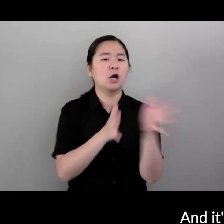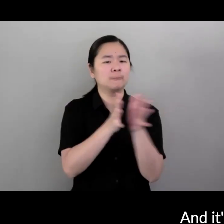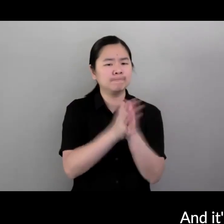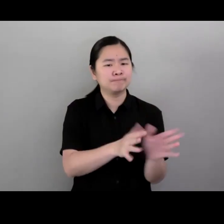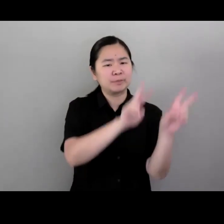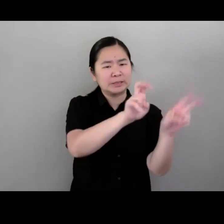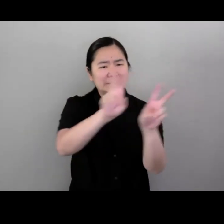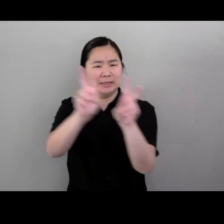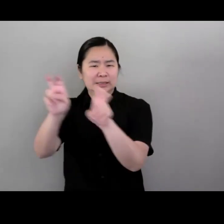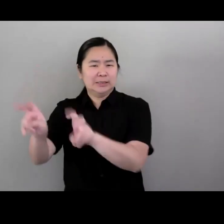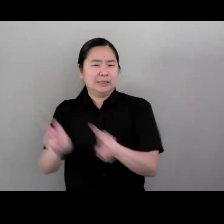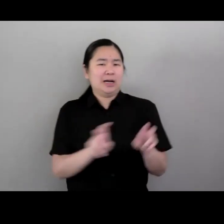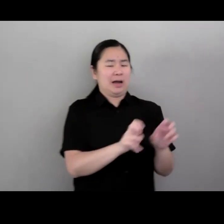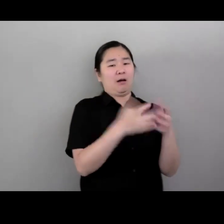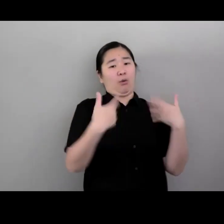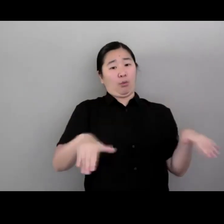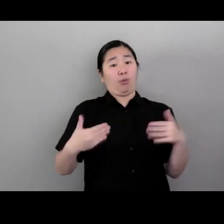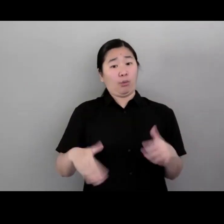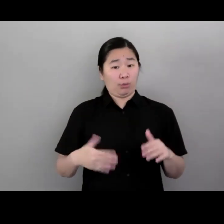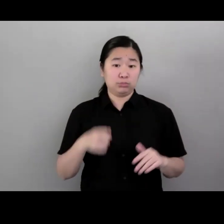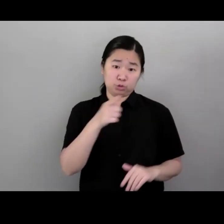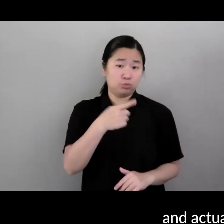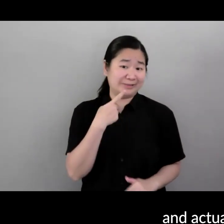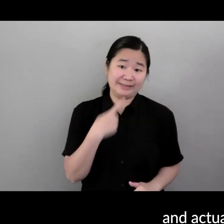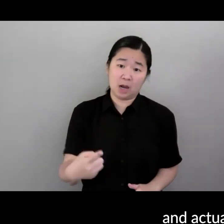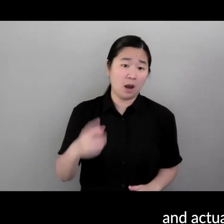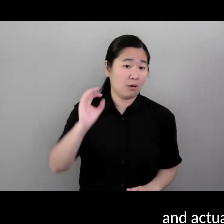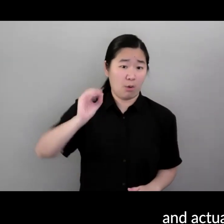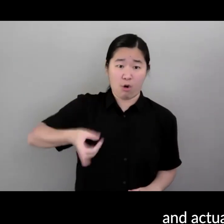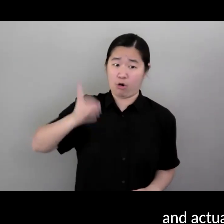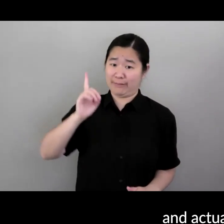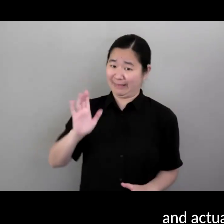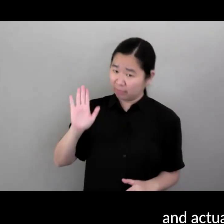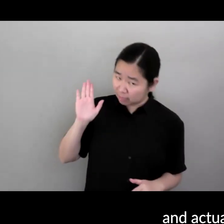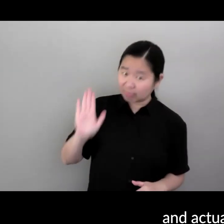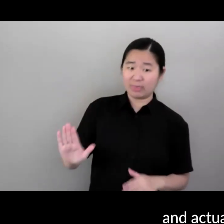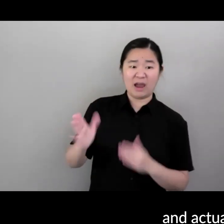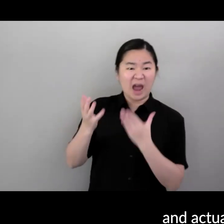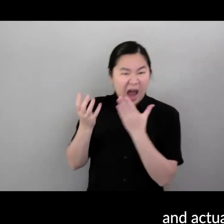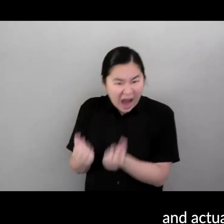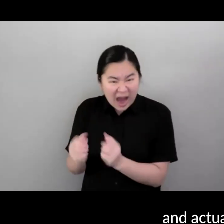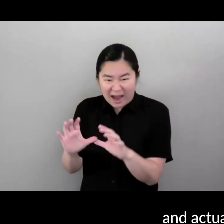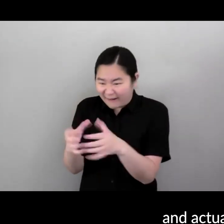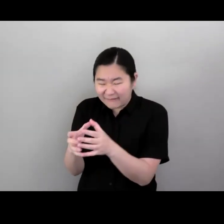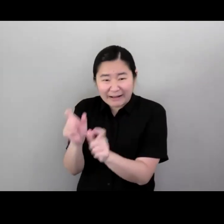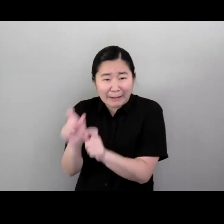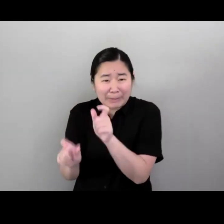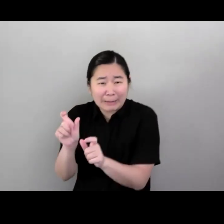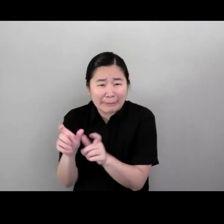like HI who are cognizant of these realities and actually are supporting OPDs around addressing